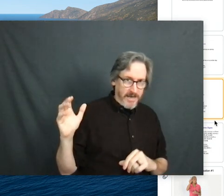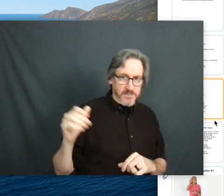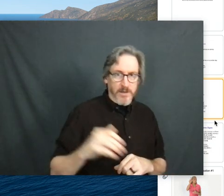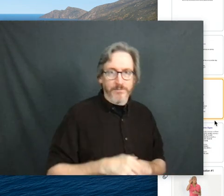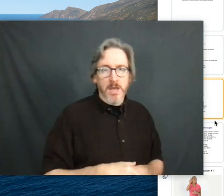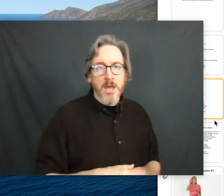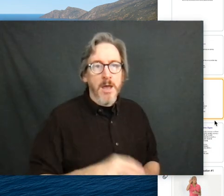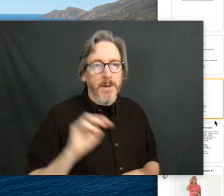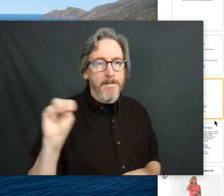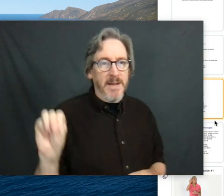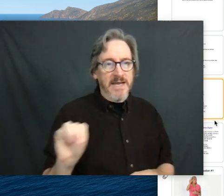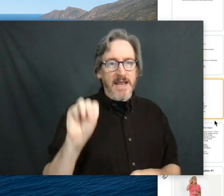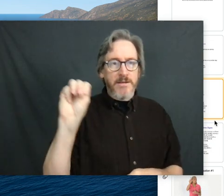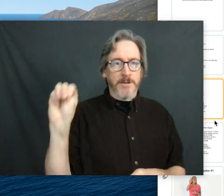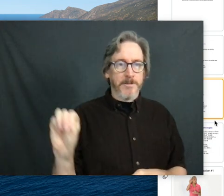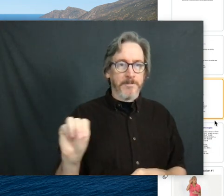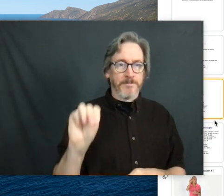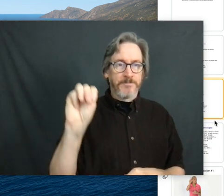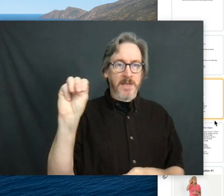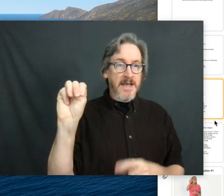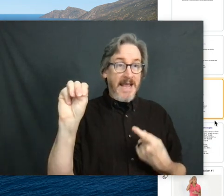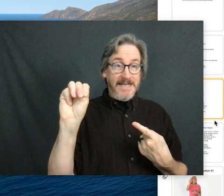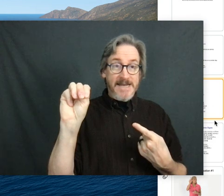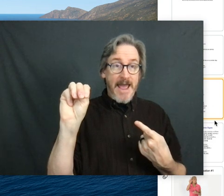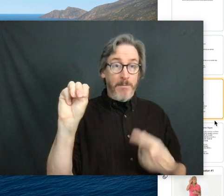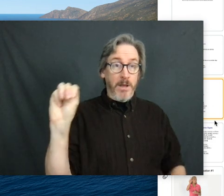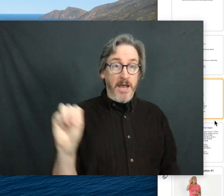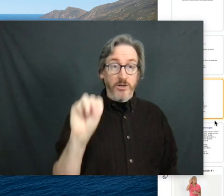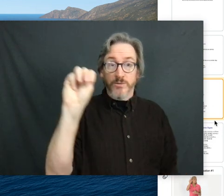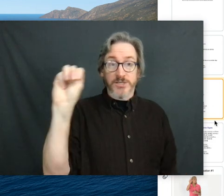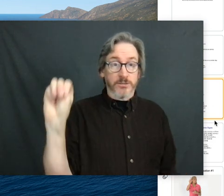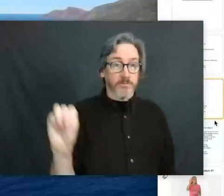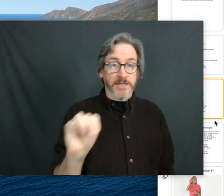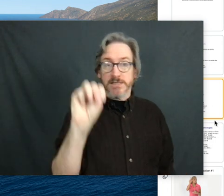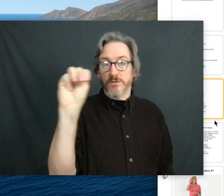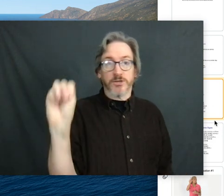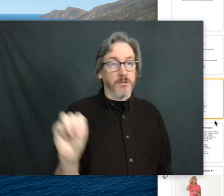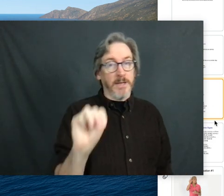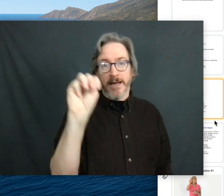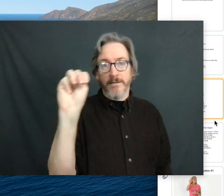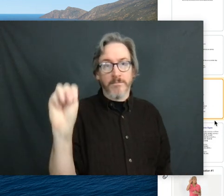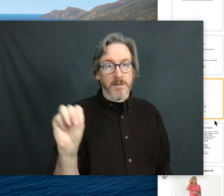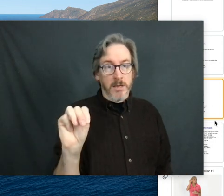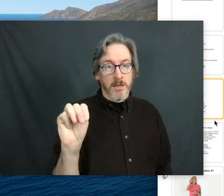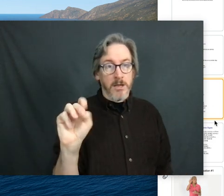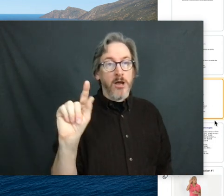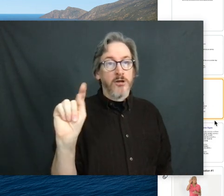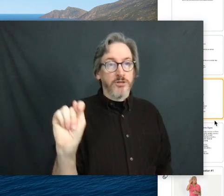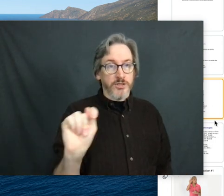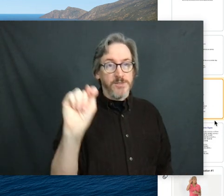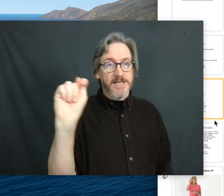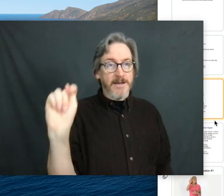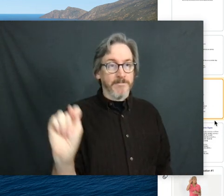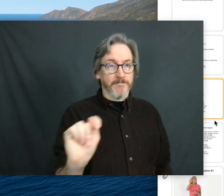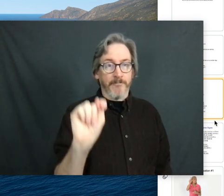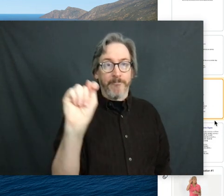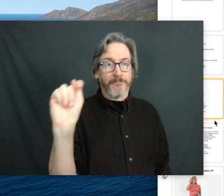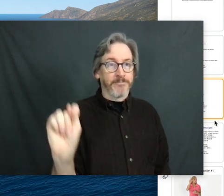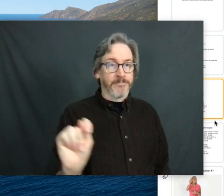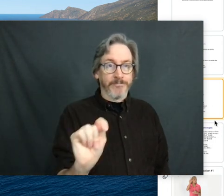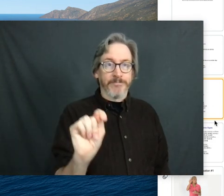can look at as well. But Monday, it's an M, and you do a circle, nice slow circle. Monday, Tuesday,